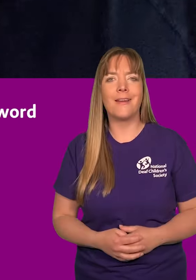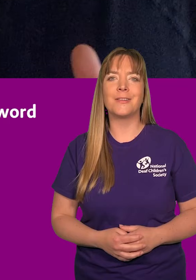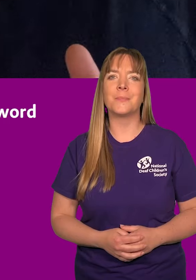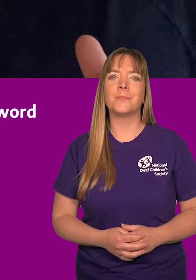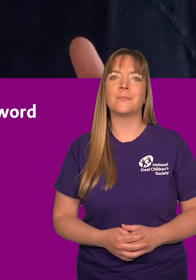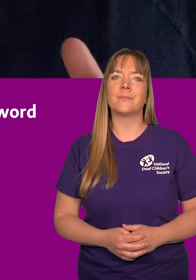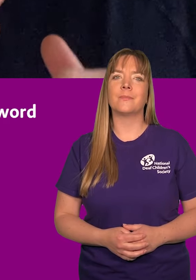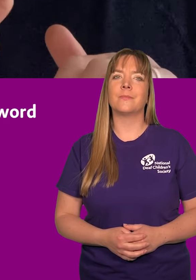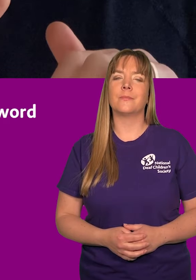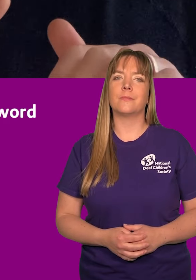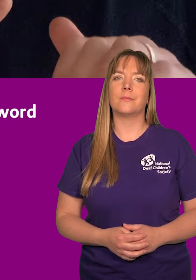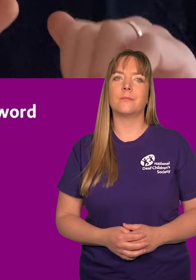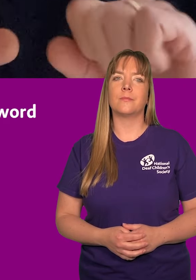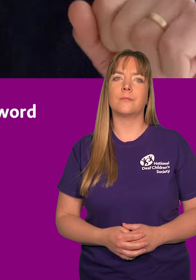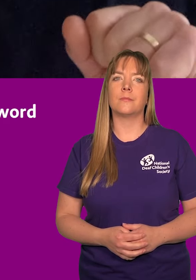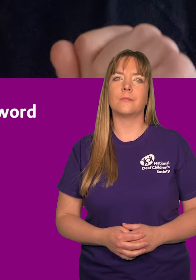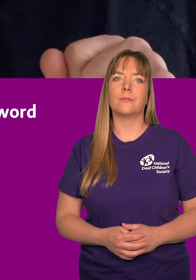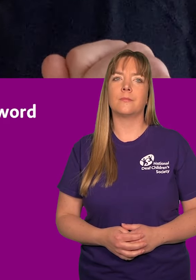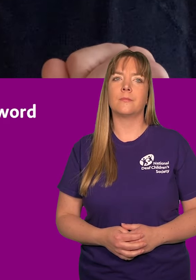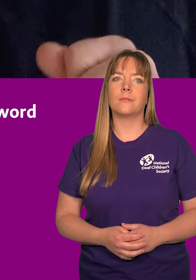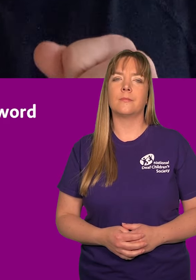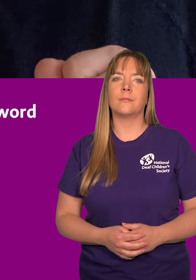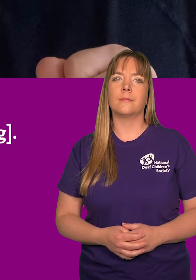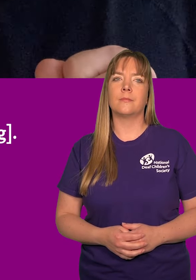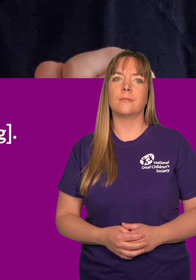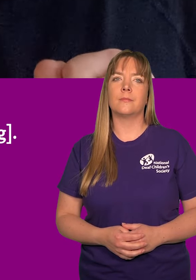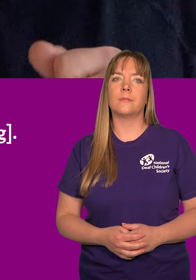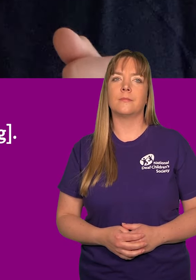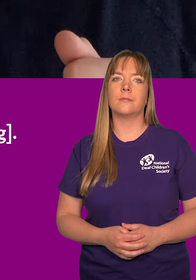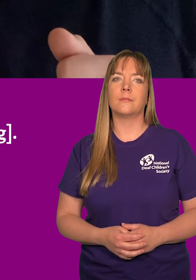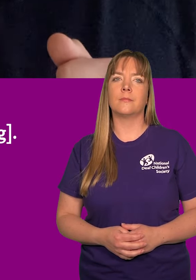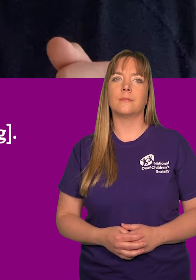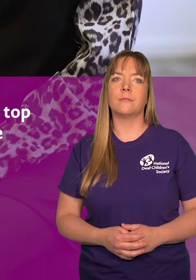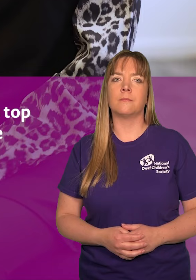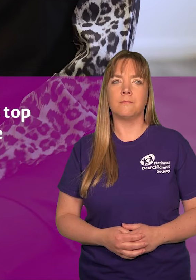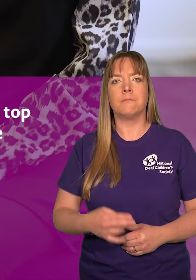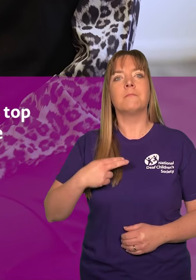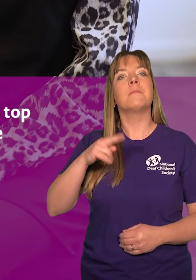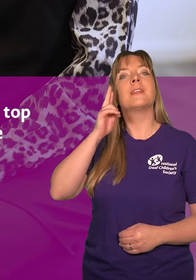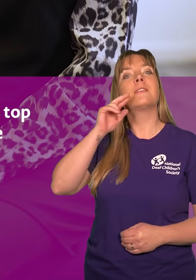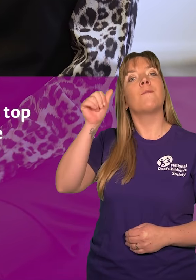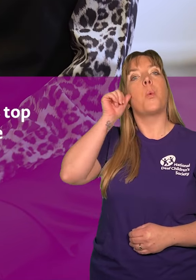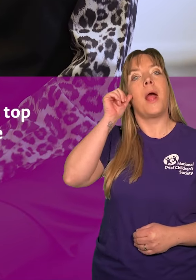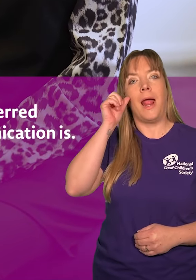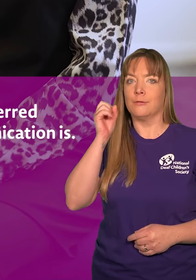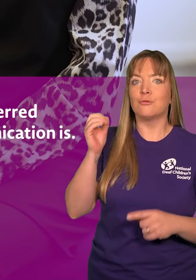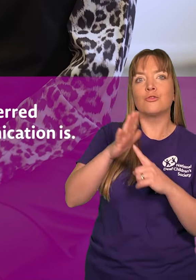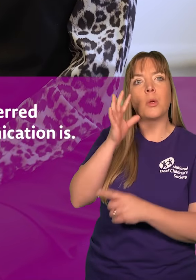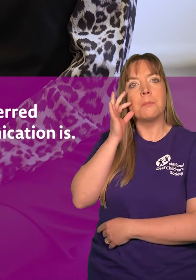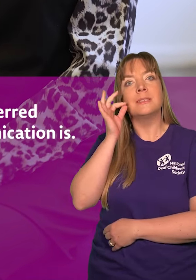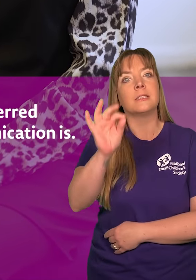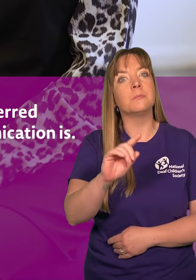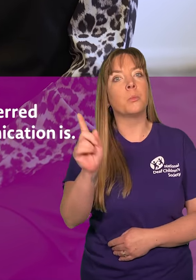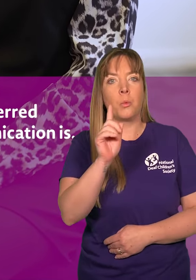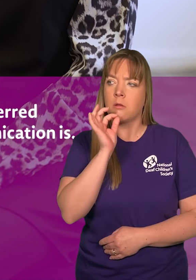sign, maybe to start the word with the first letter. My deaf awareness top tip would always